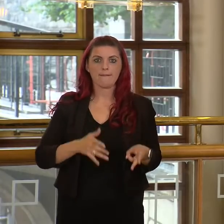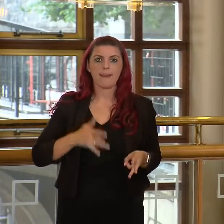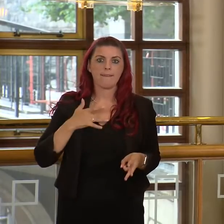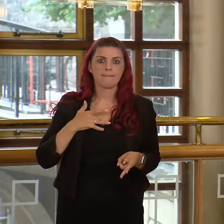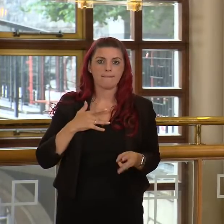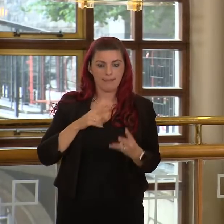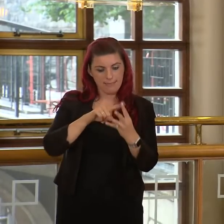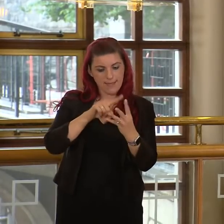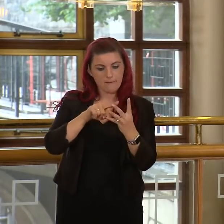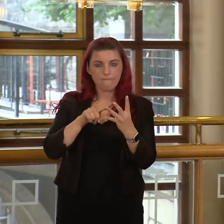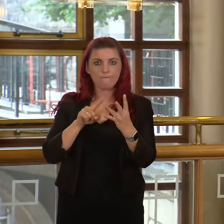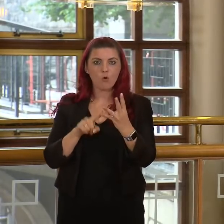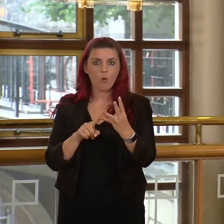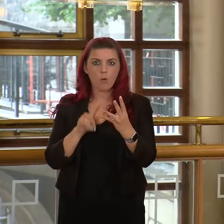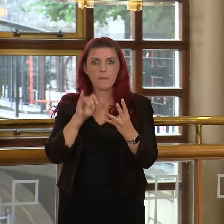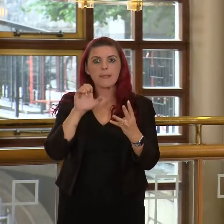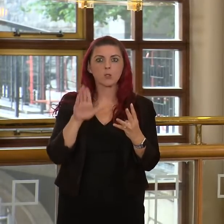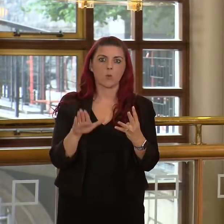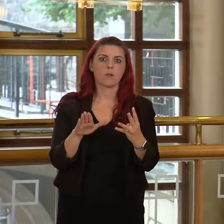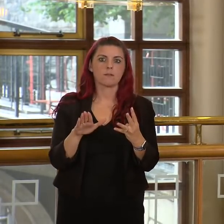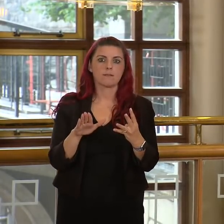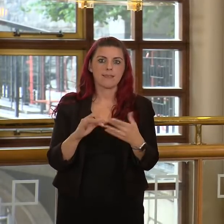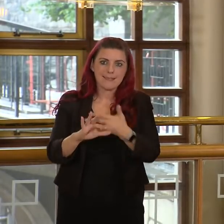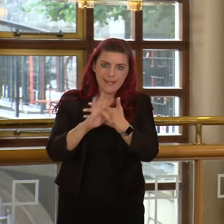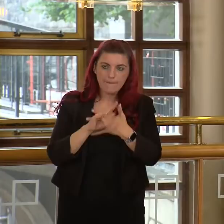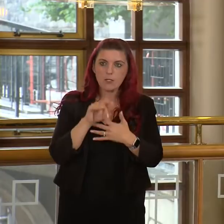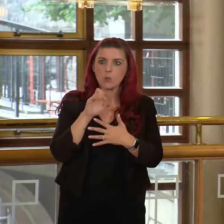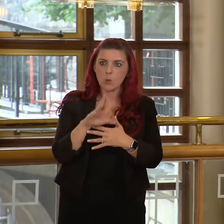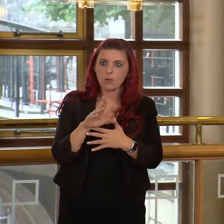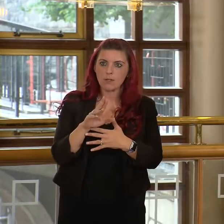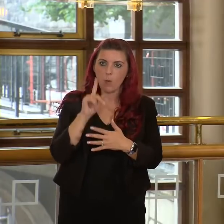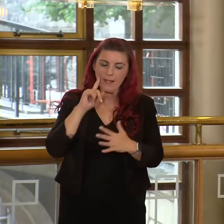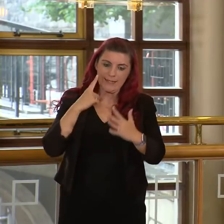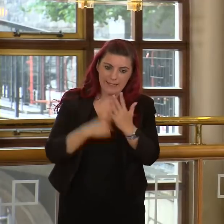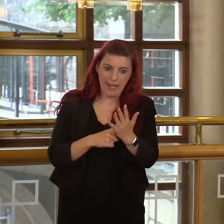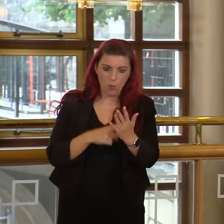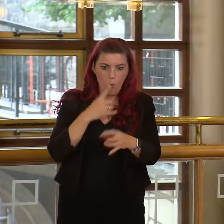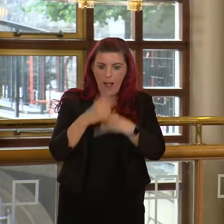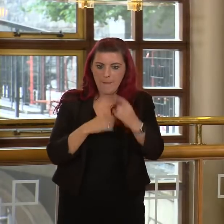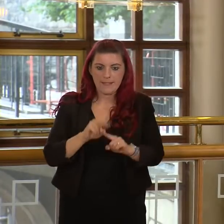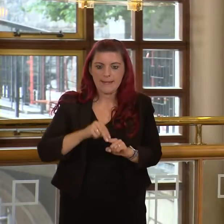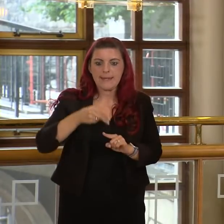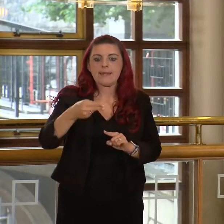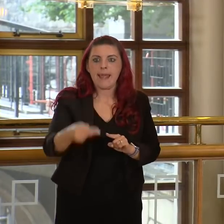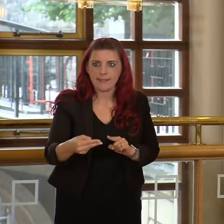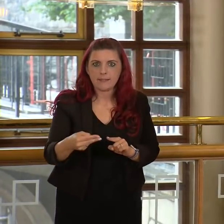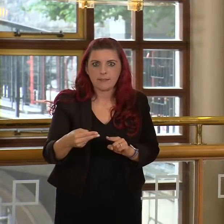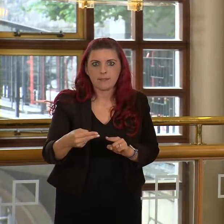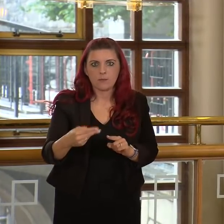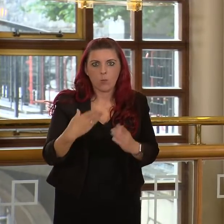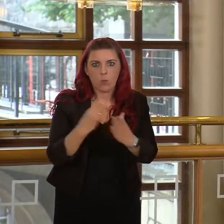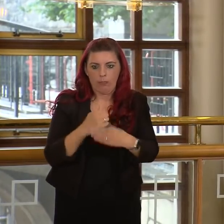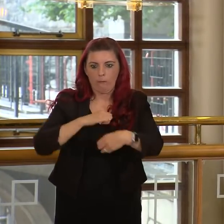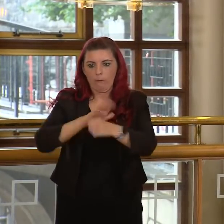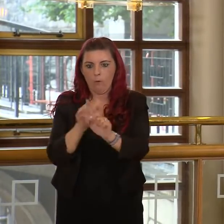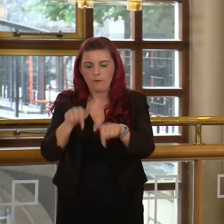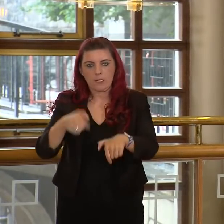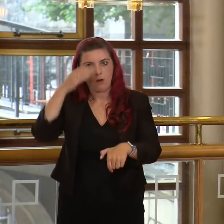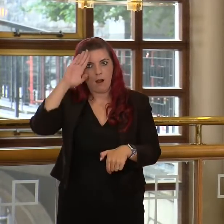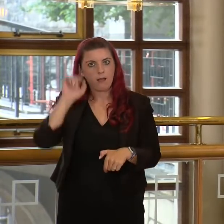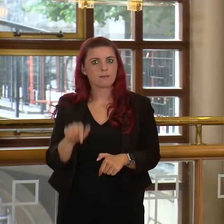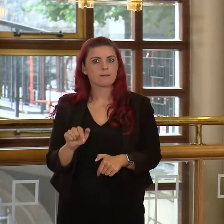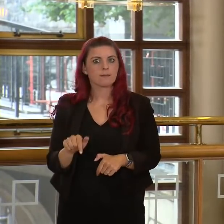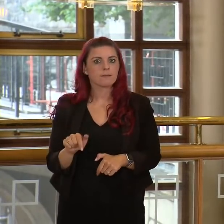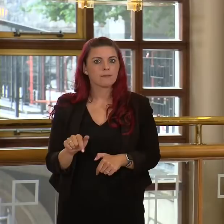the tools, they're going to be the safety net that will determine the next chapter of living alongside COVID-19 in our country. Because this